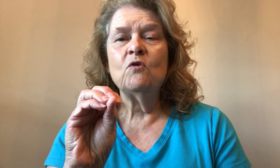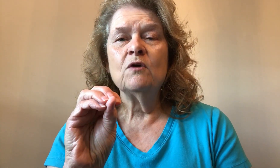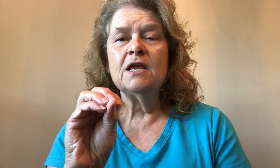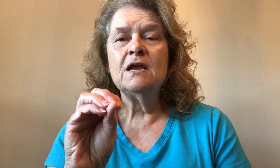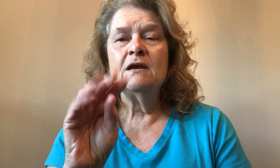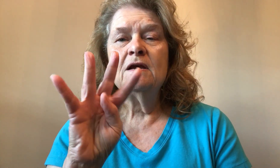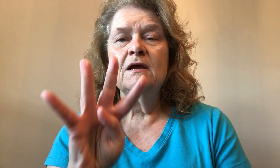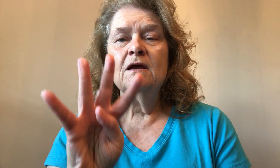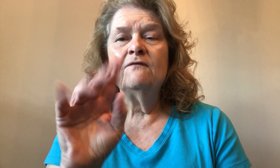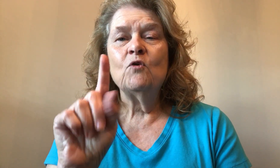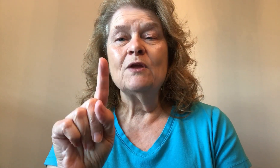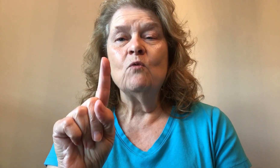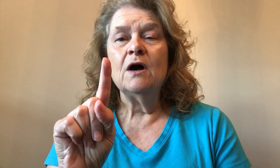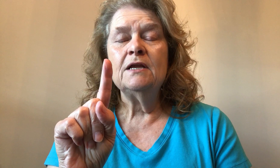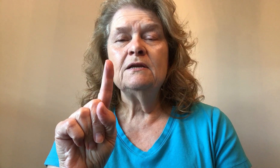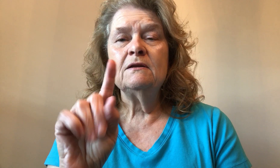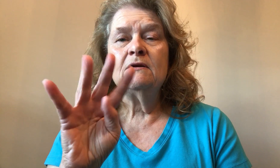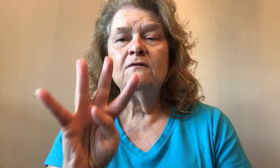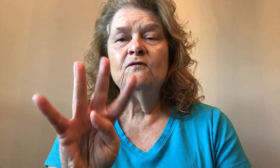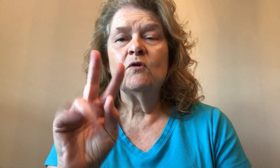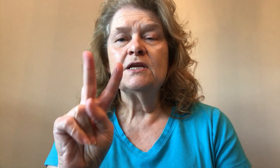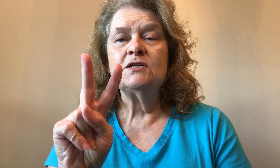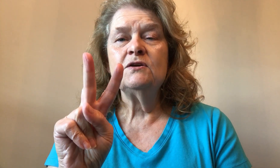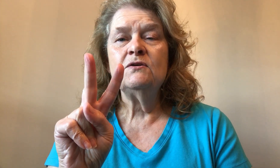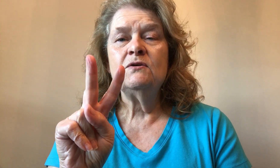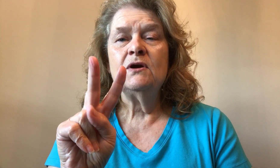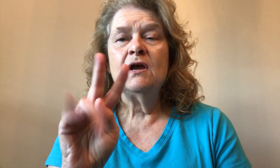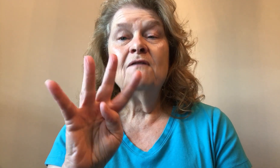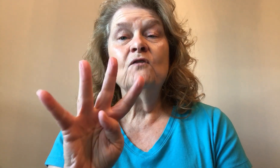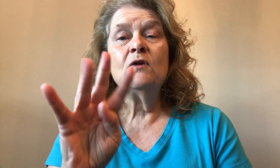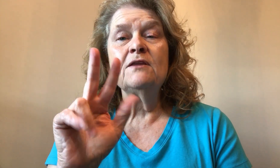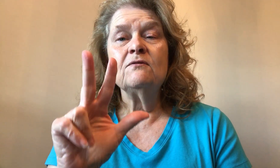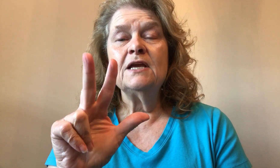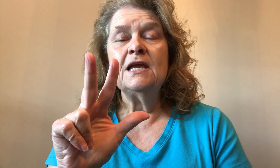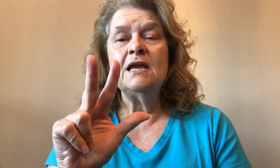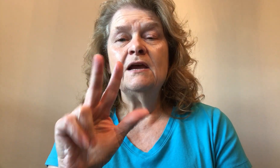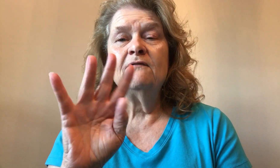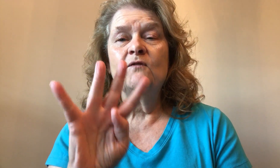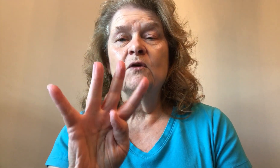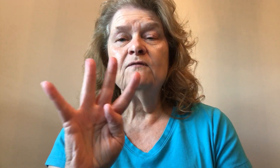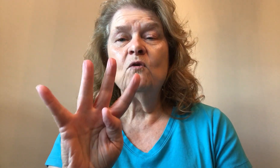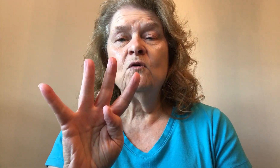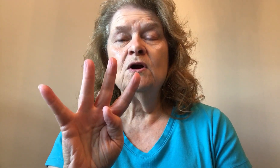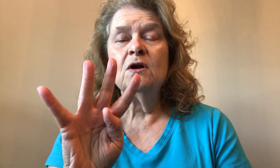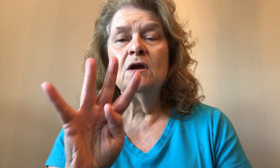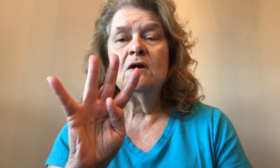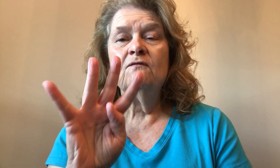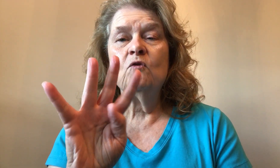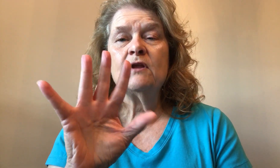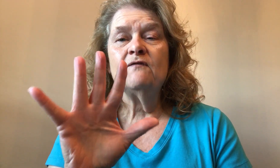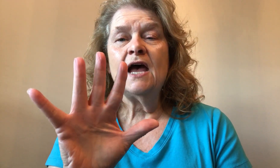40, 41, 42, 43, 44,